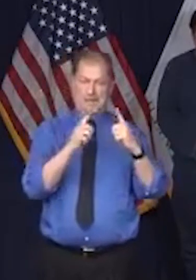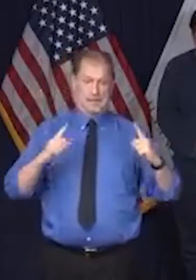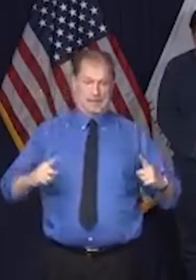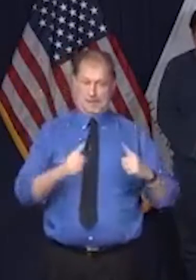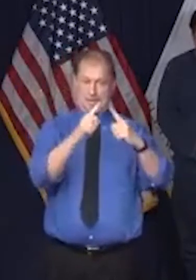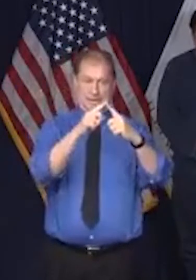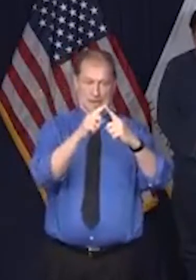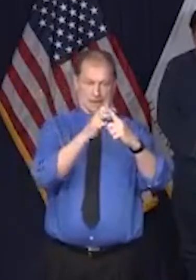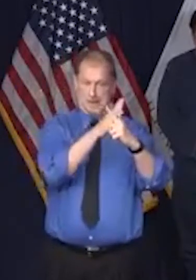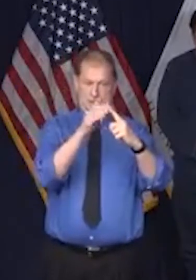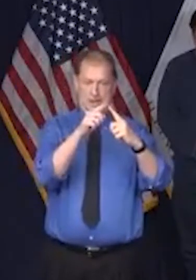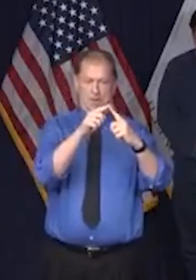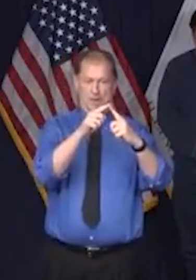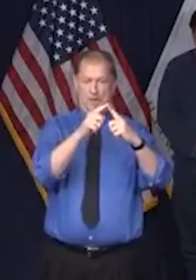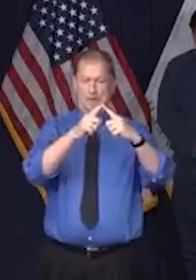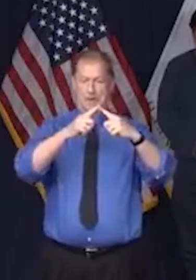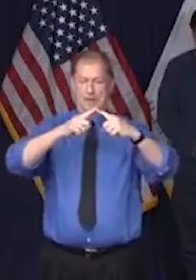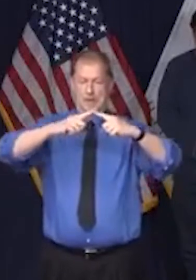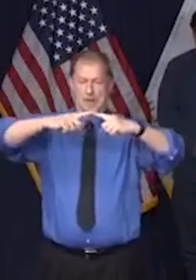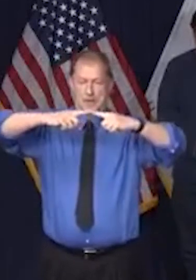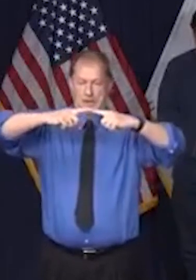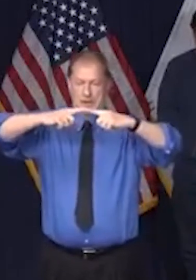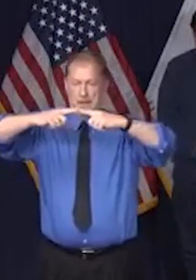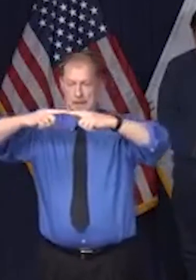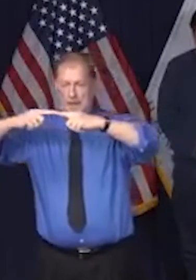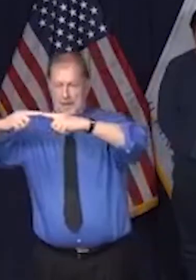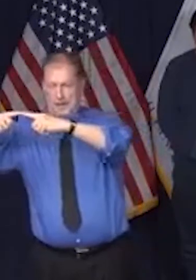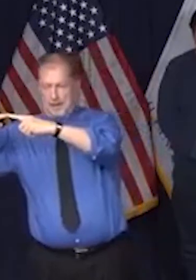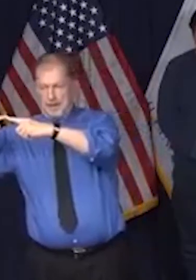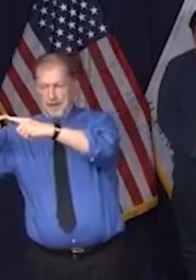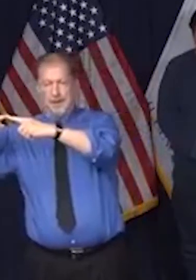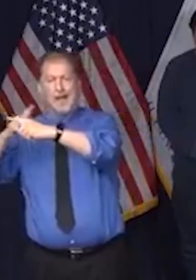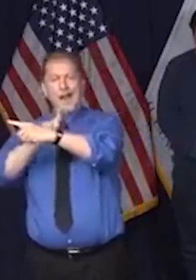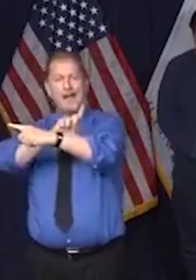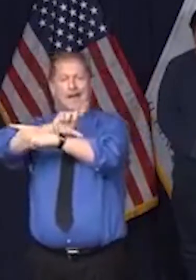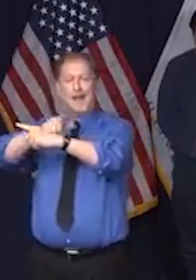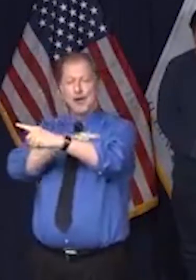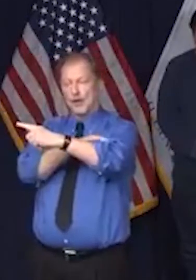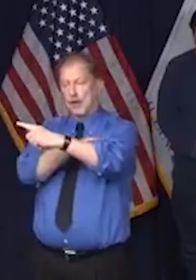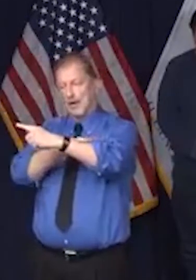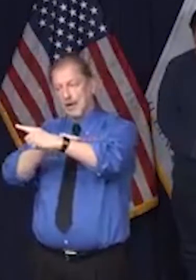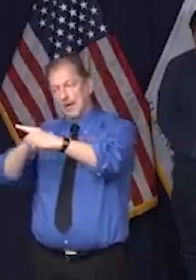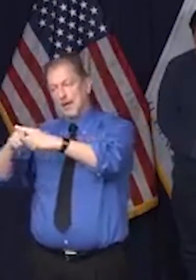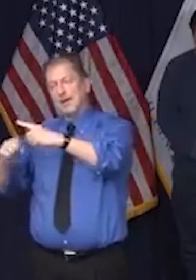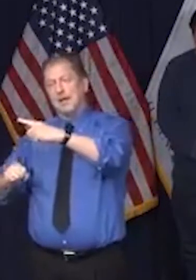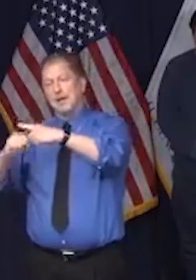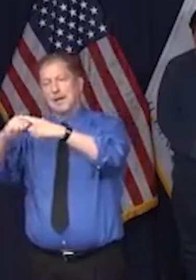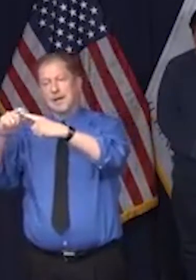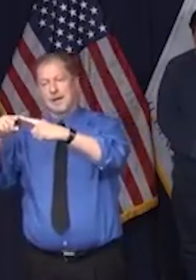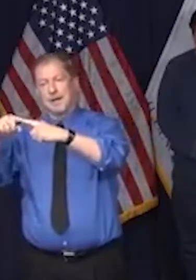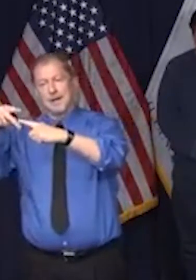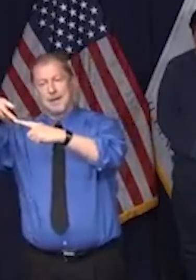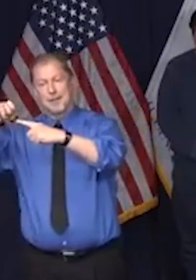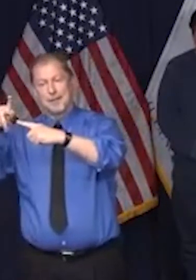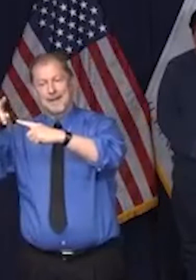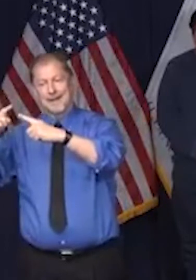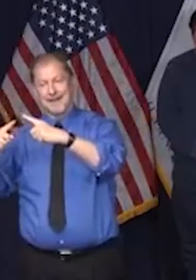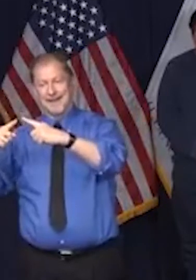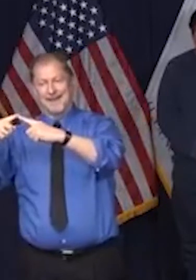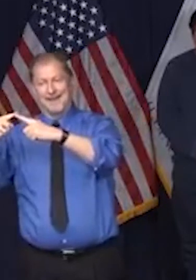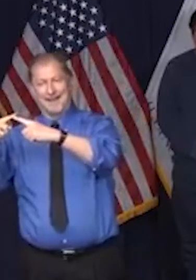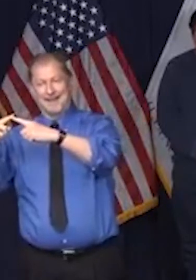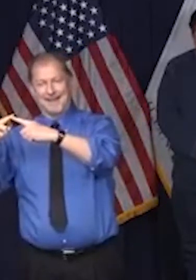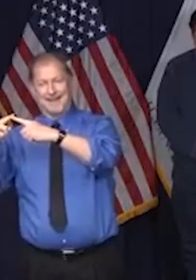of the byproducts of being able to flatten the curve is that you will delay the peak. And maybe it's